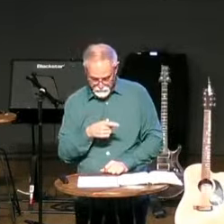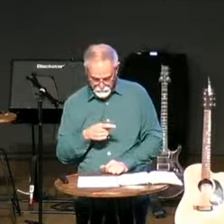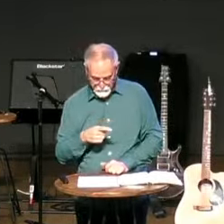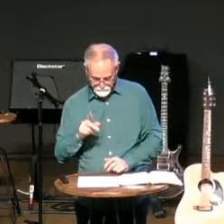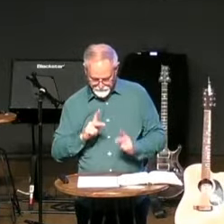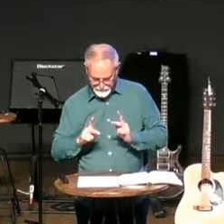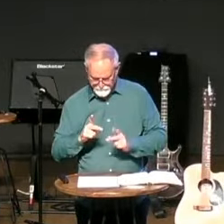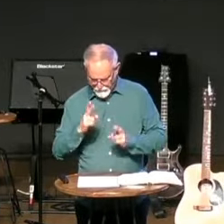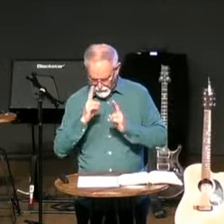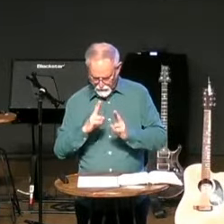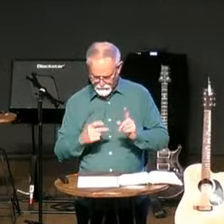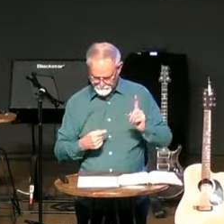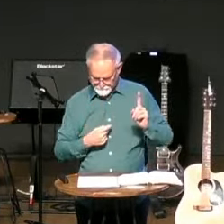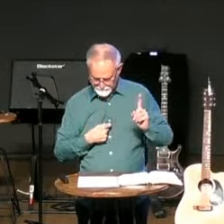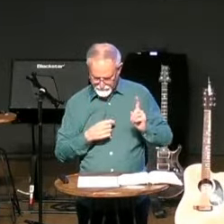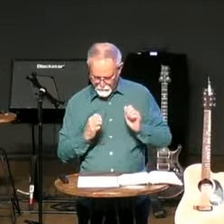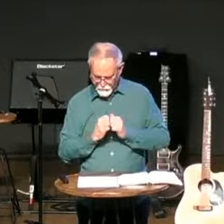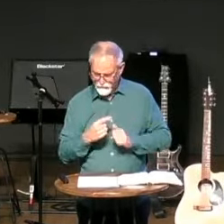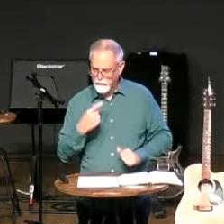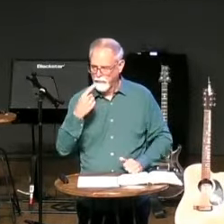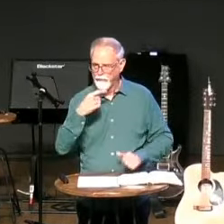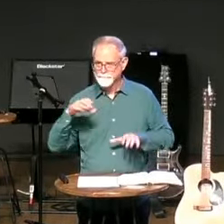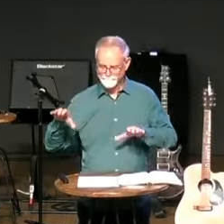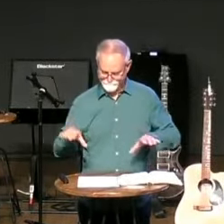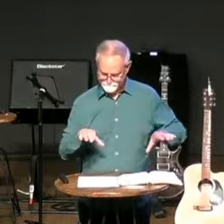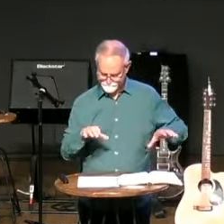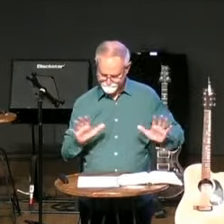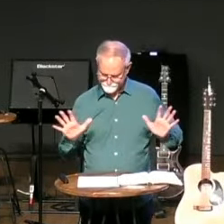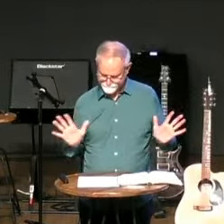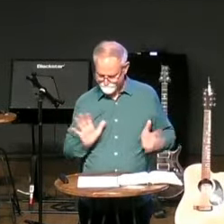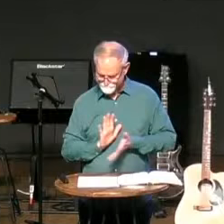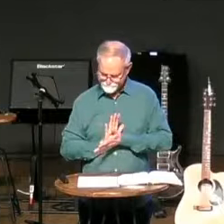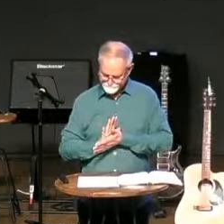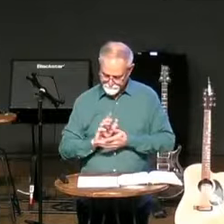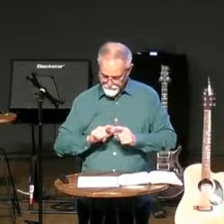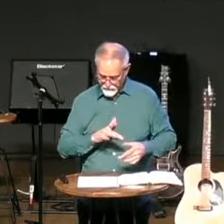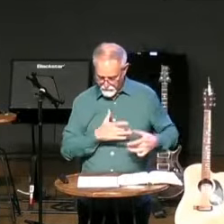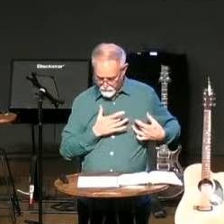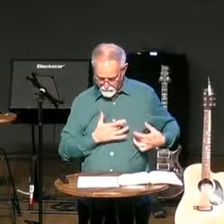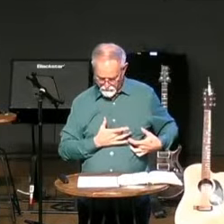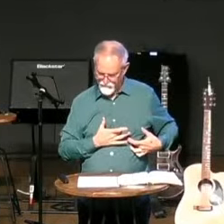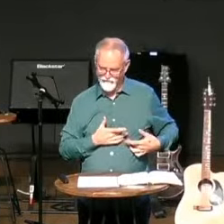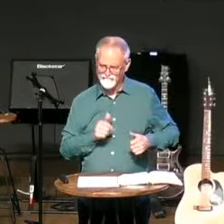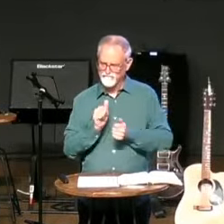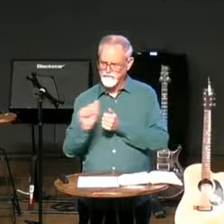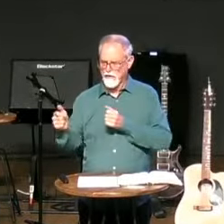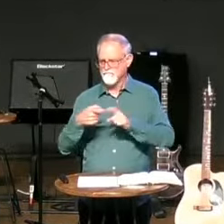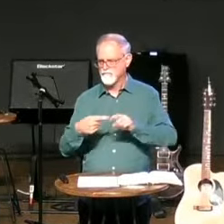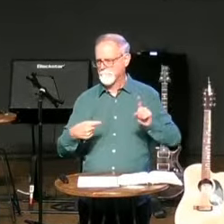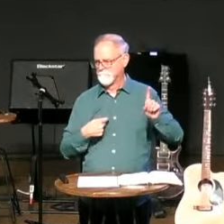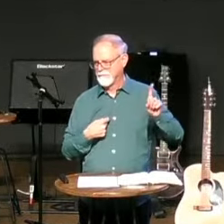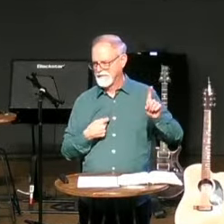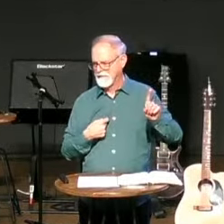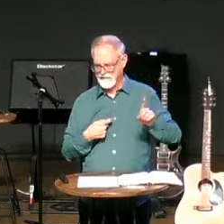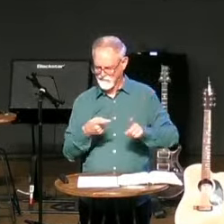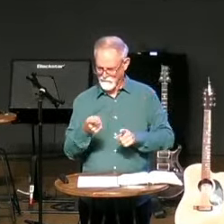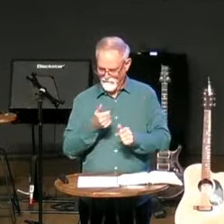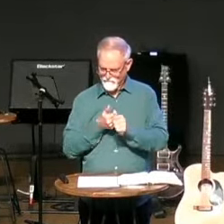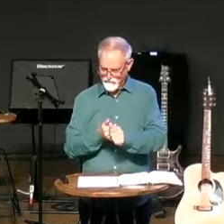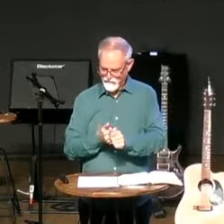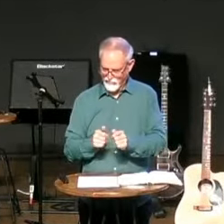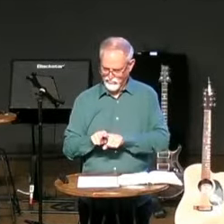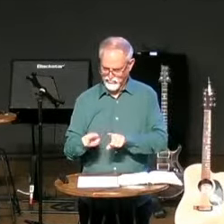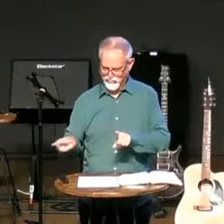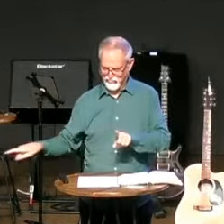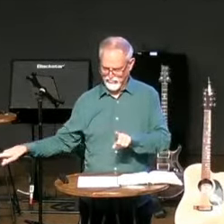was right when he spoke for God about you. Matthew 15, verse 7. "The people honor me with their lips, but their heart